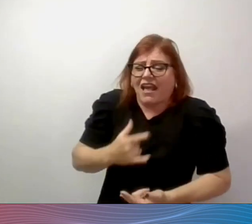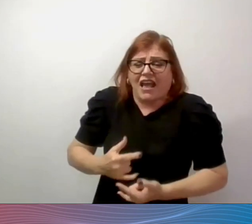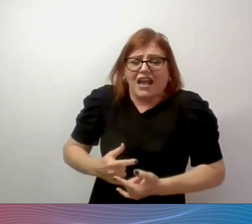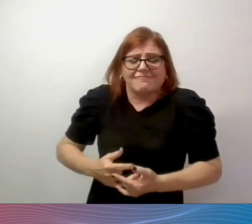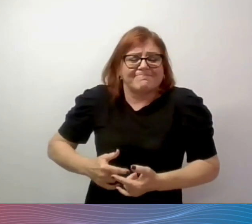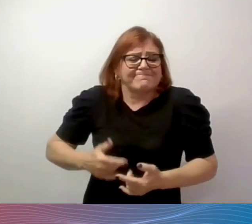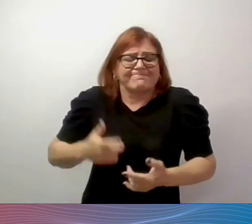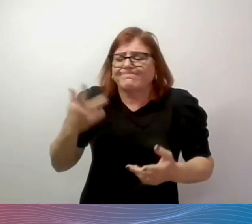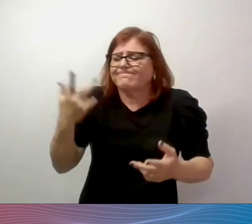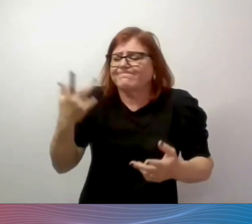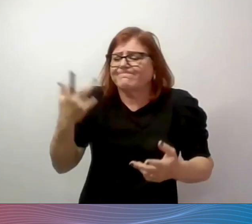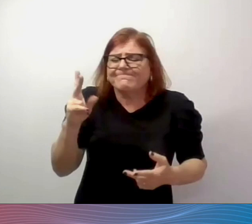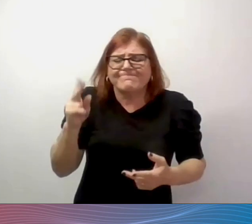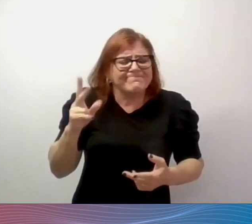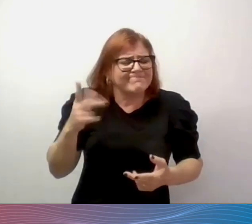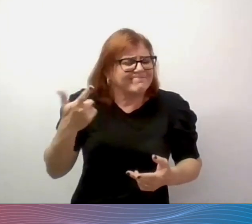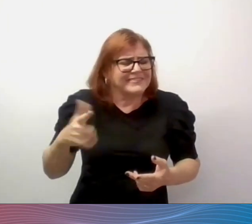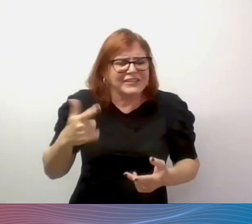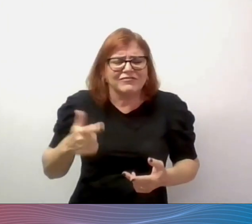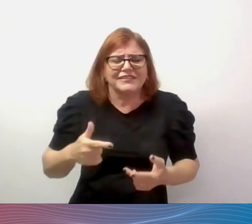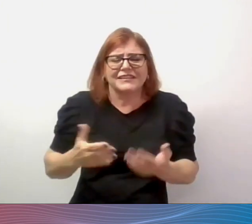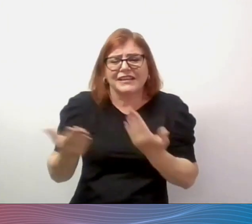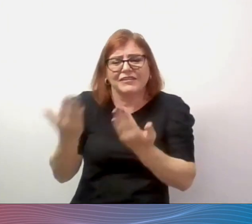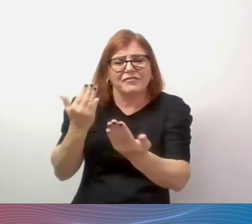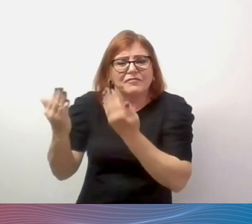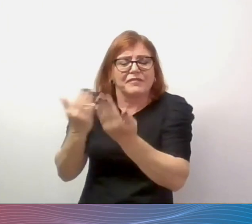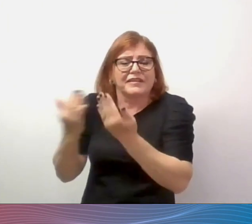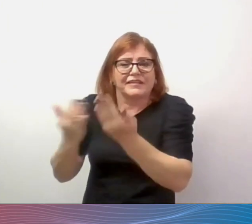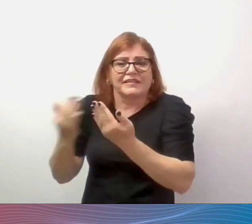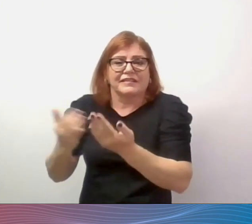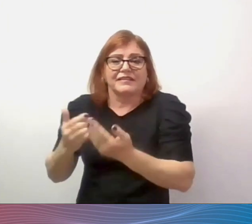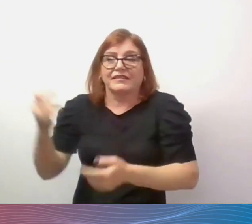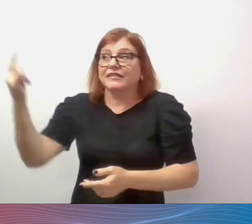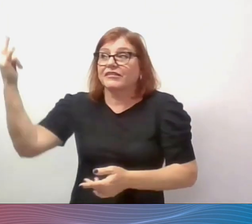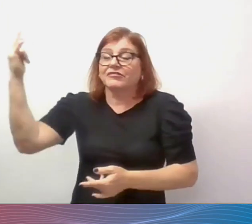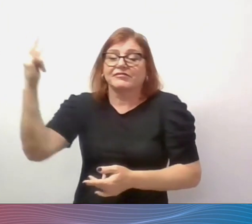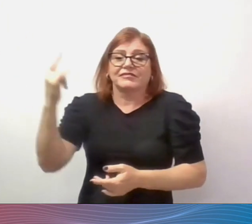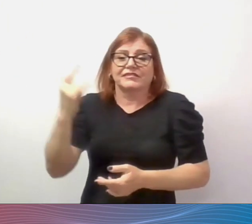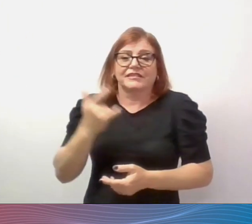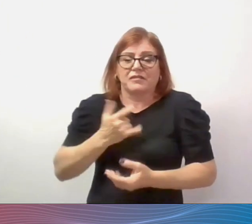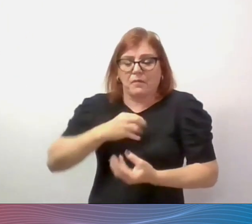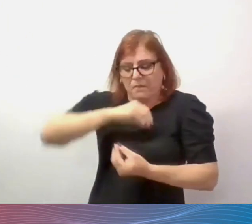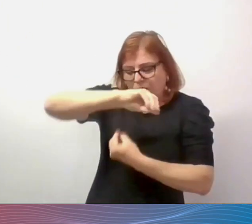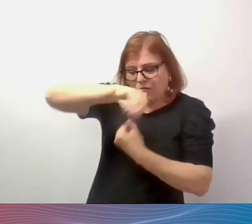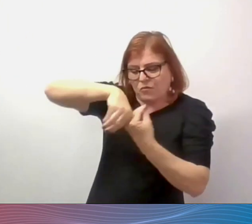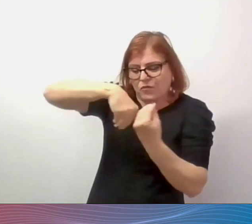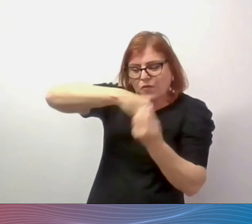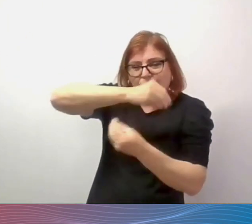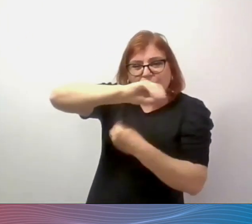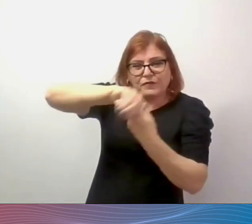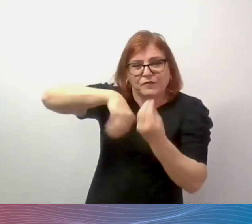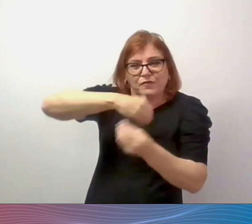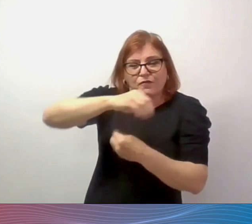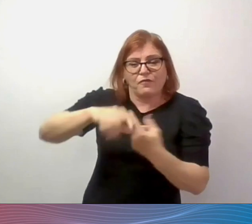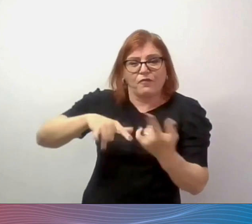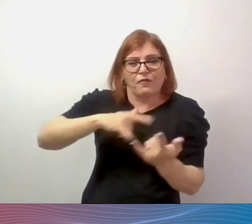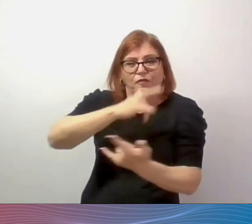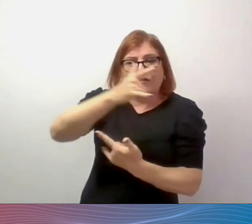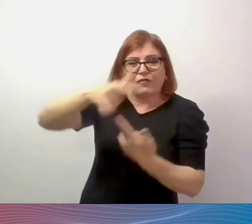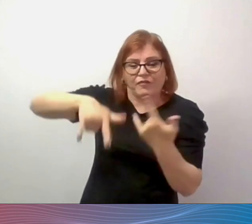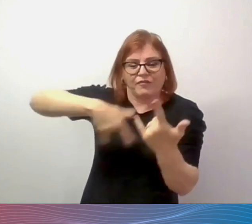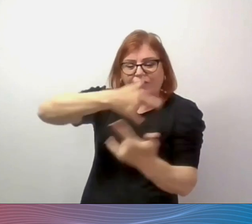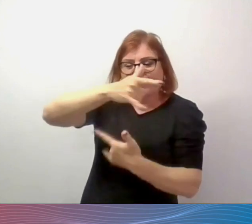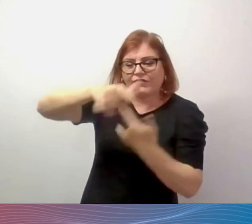that no one has ever loved you in that way. O amor vai te envolver. Love will involve you. Por quê? Porque